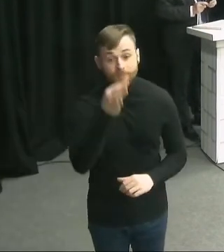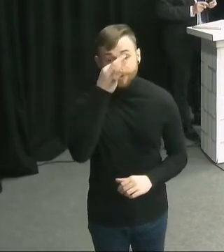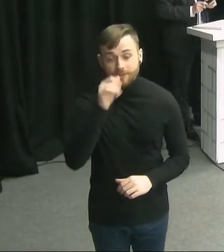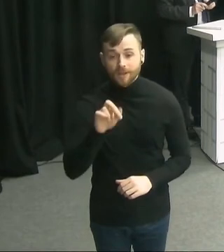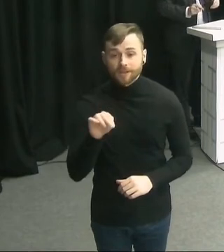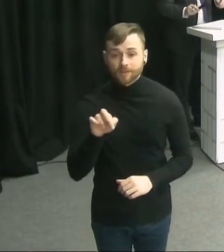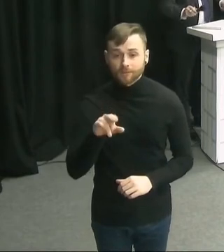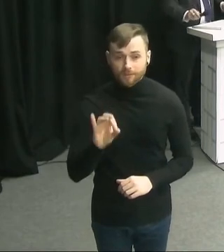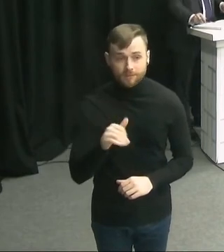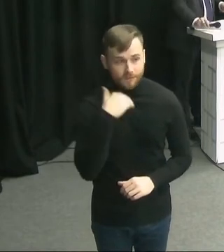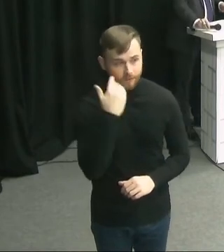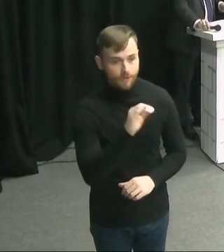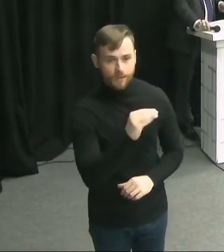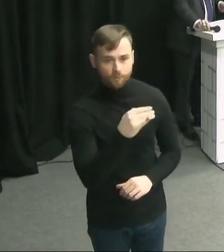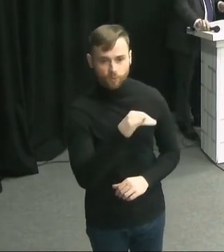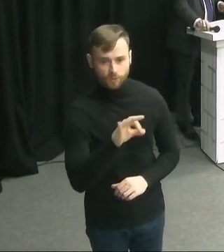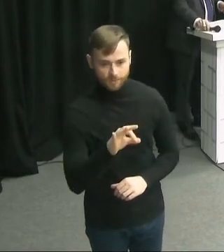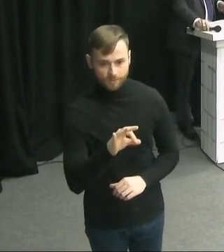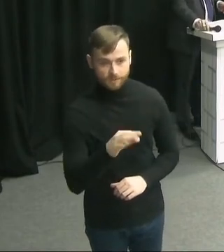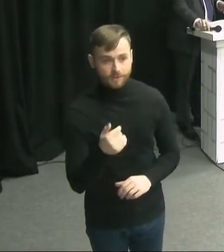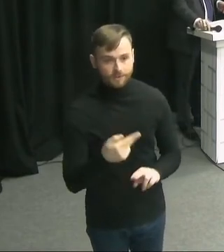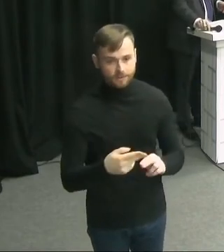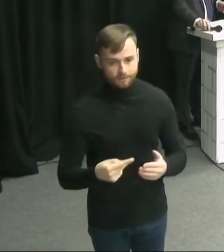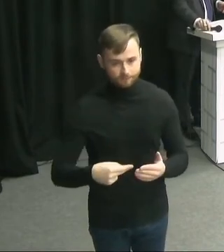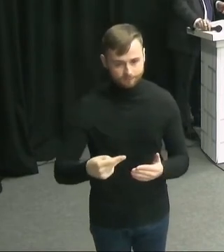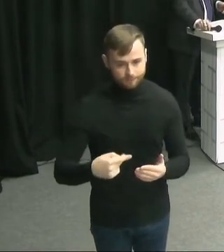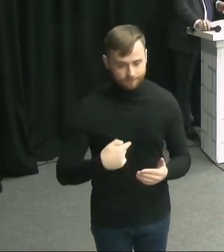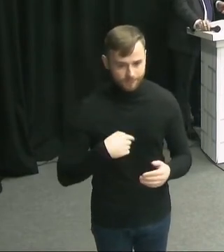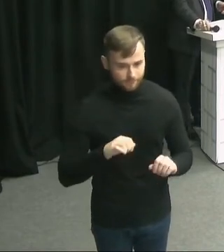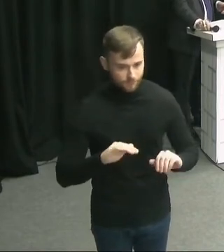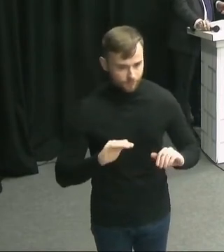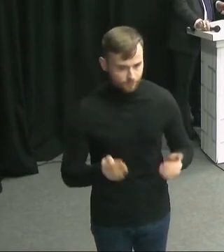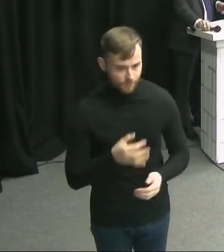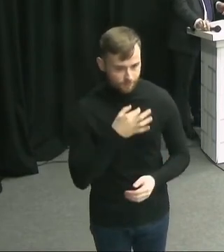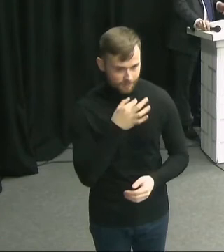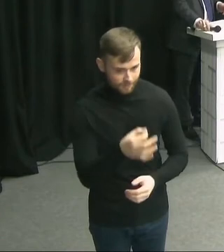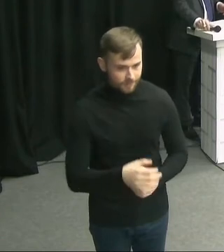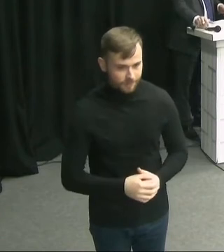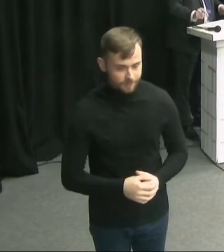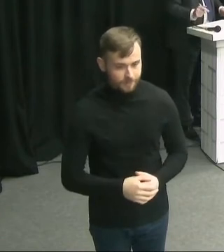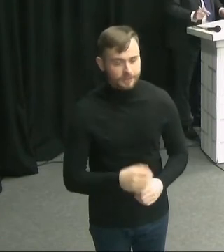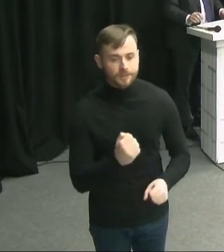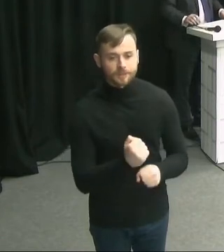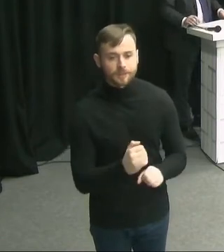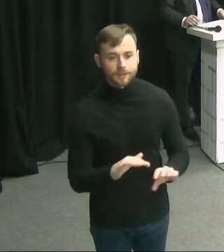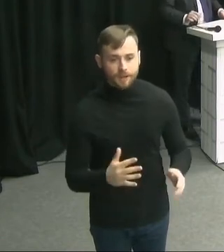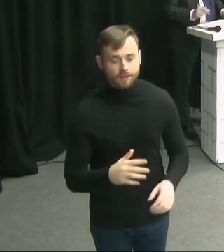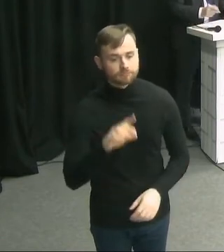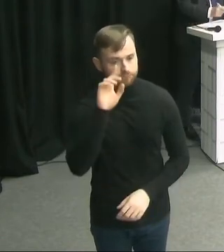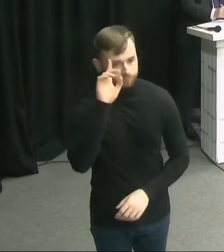it. This was said by Professor Arturas. And also, I have done it. No?